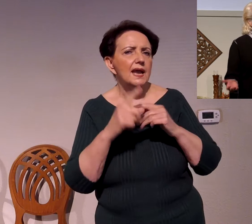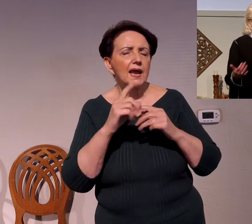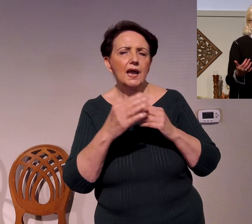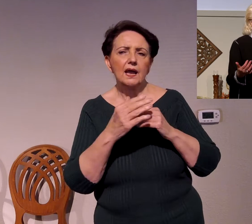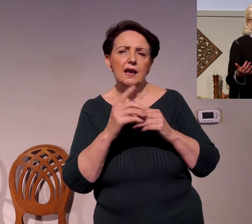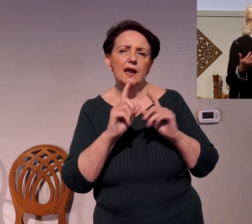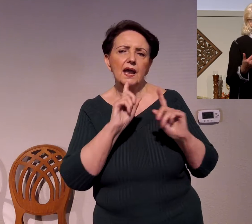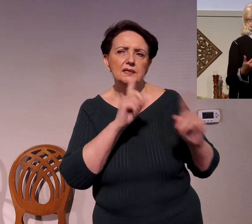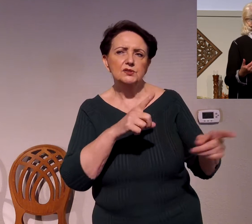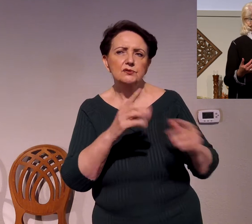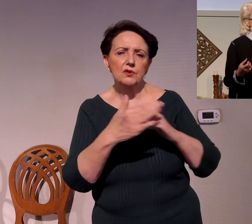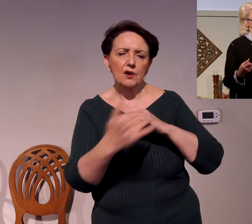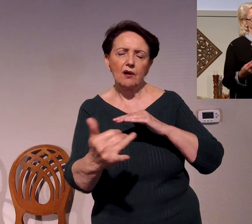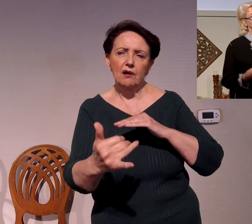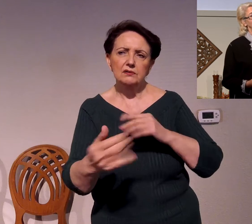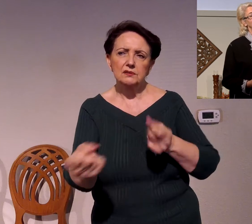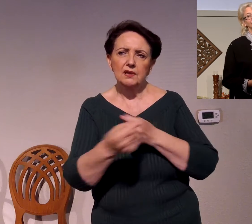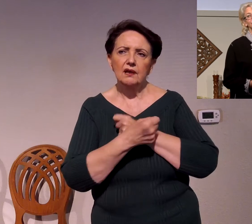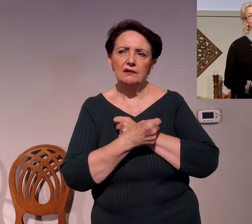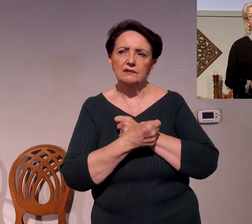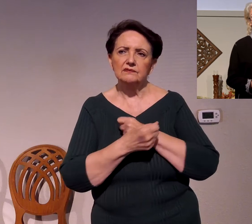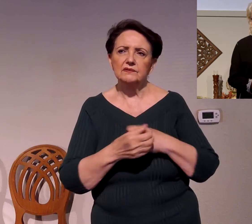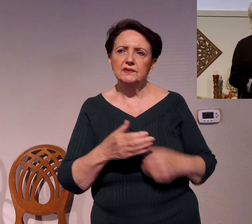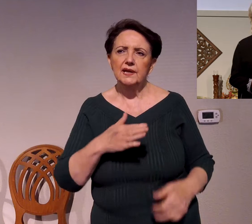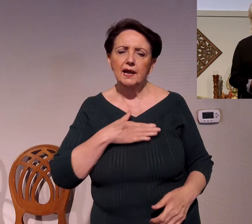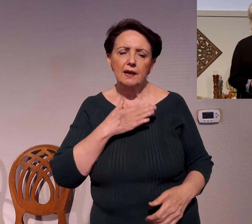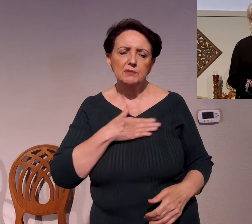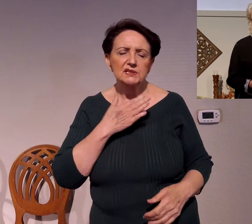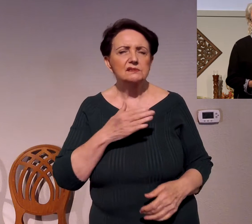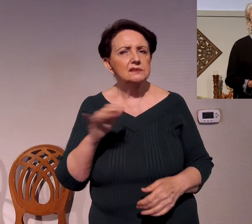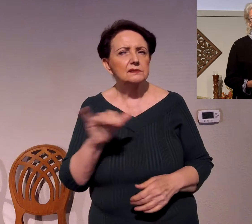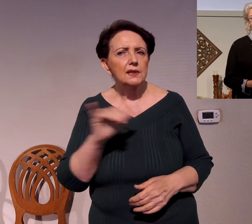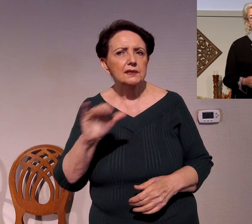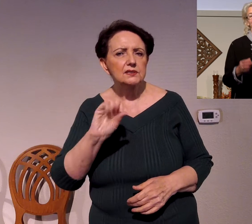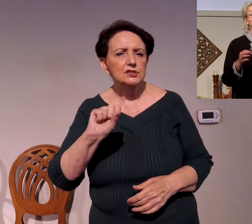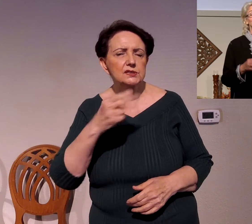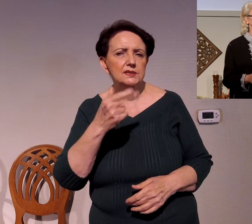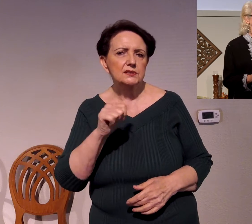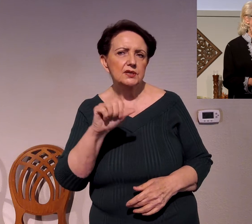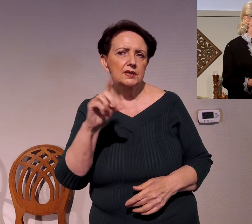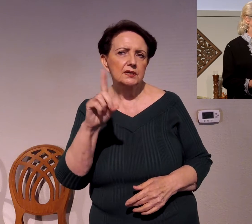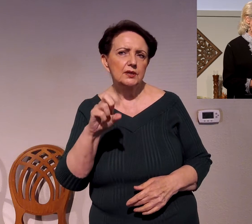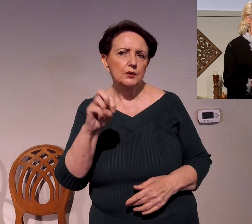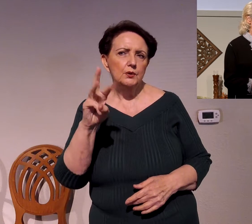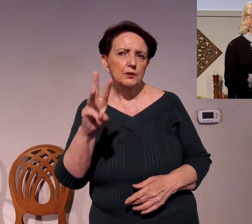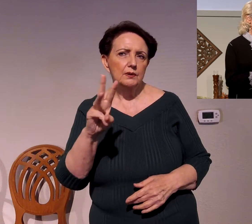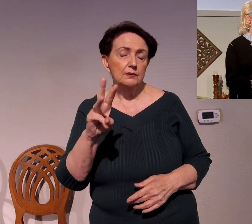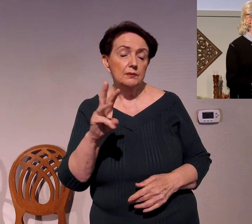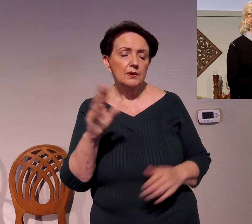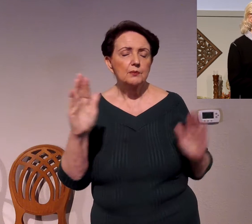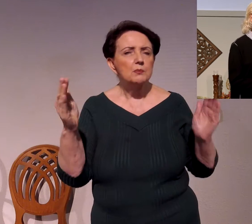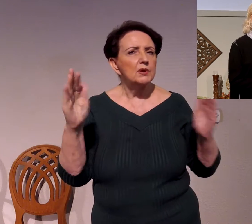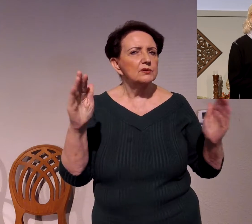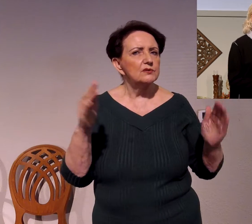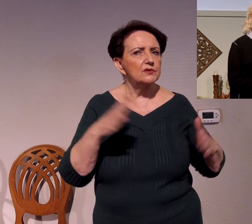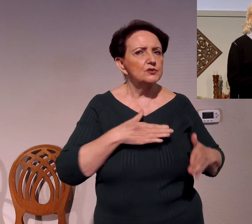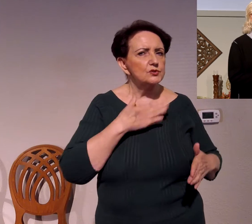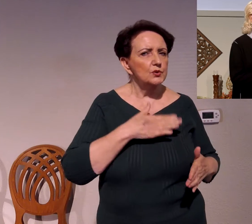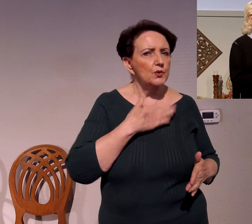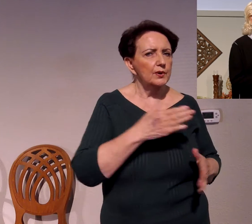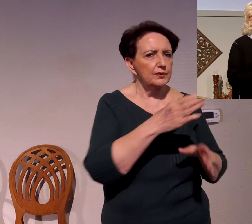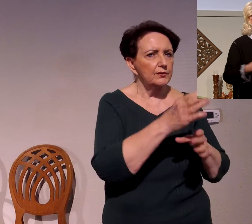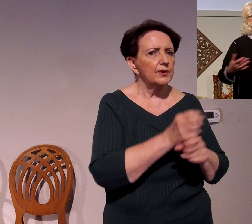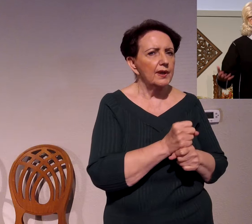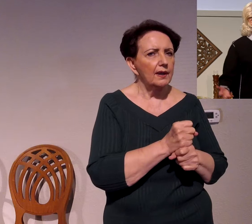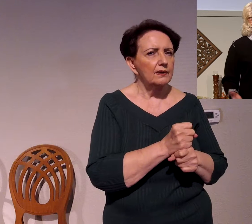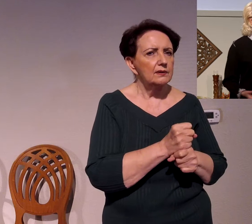we discover is happiness is a pale shadow to the joy that comes